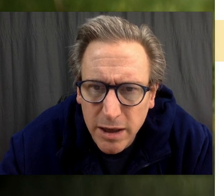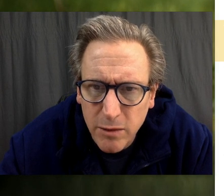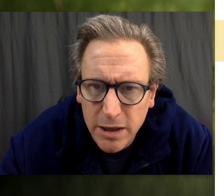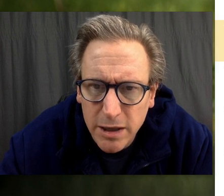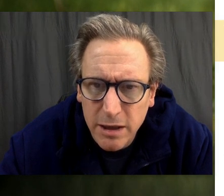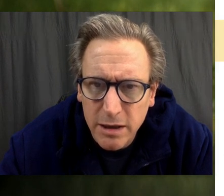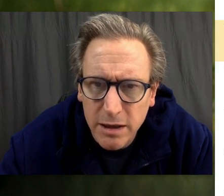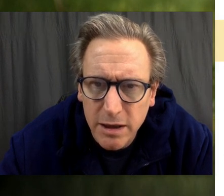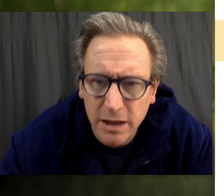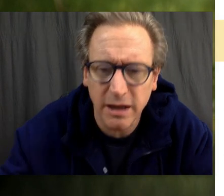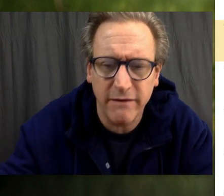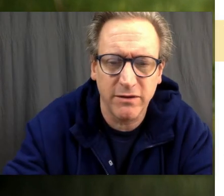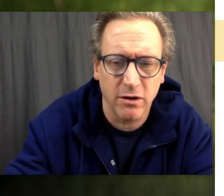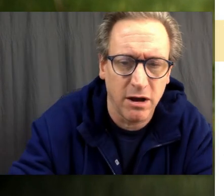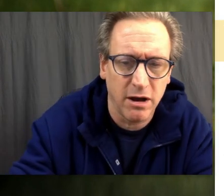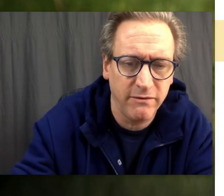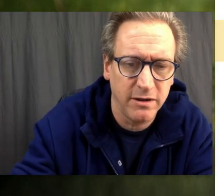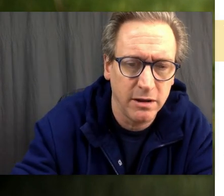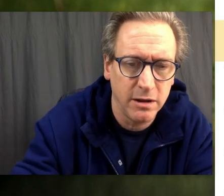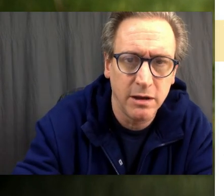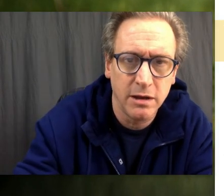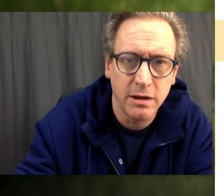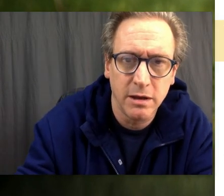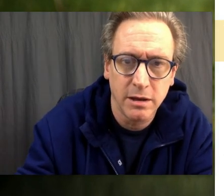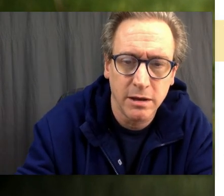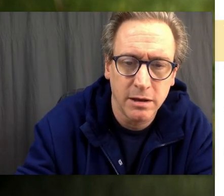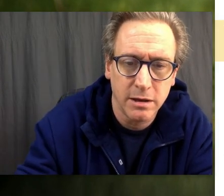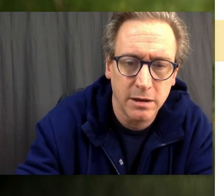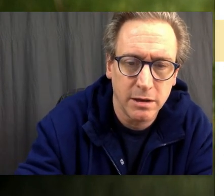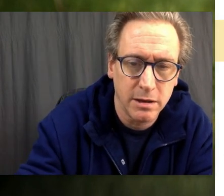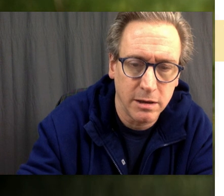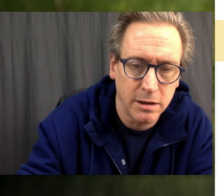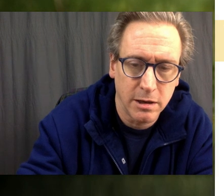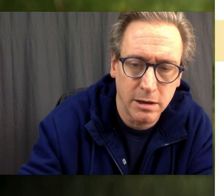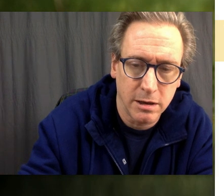You know what? They left off.